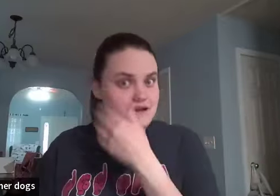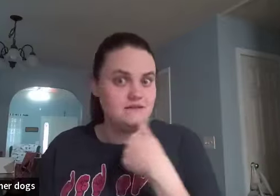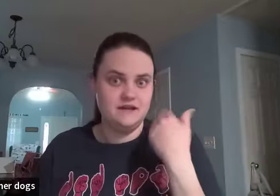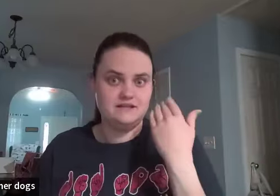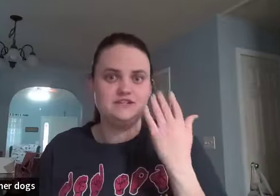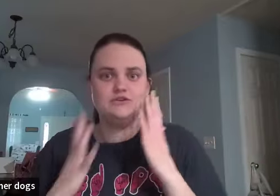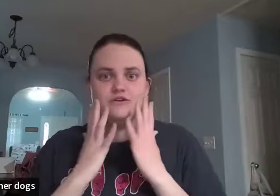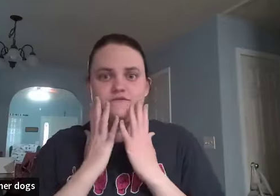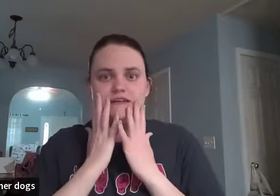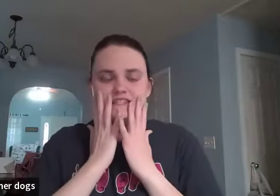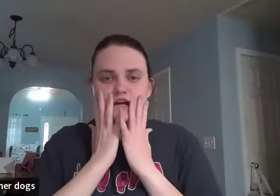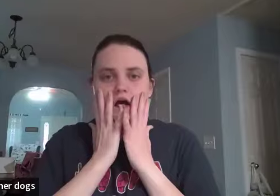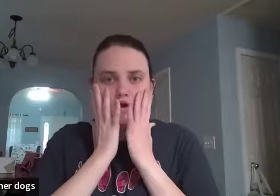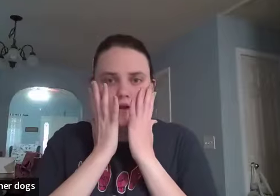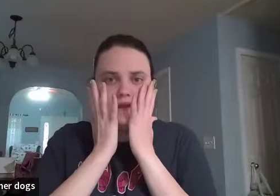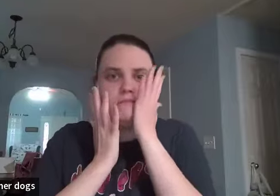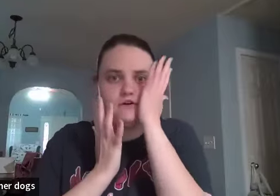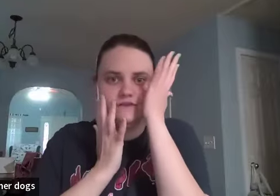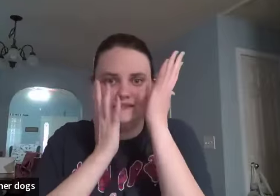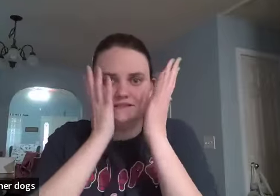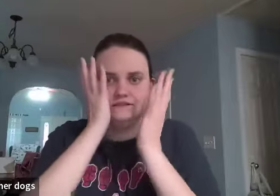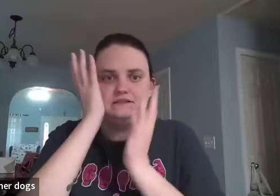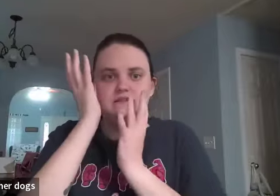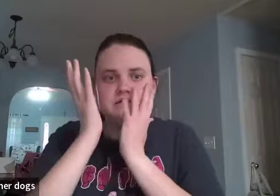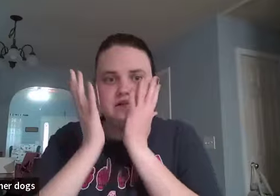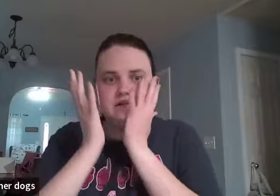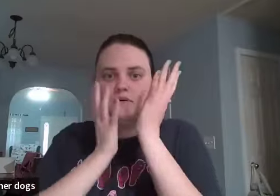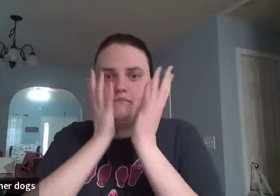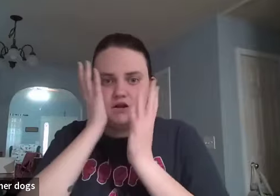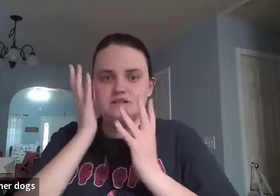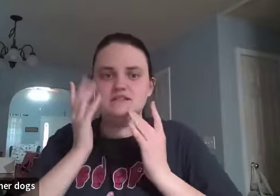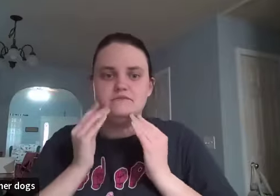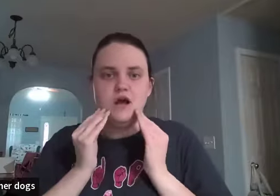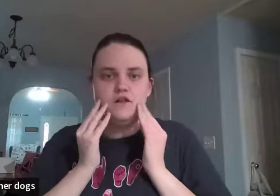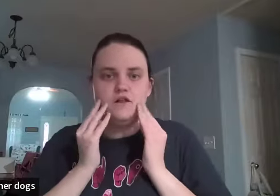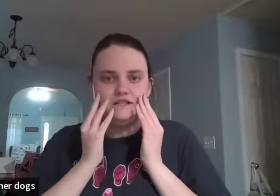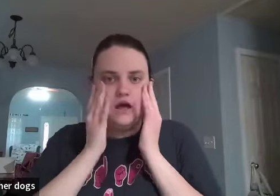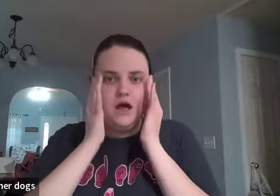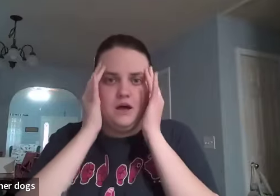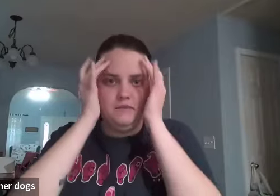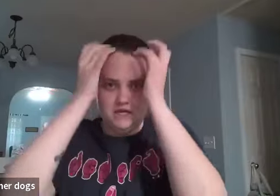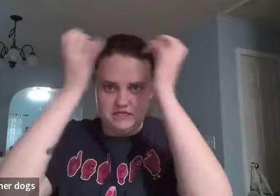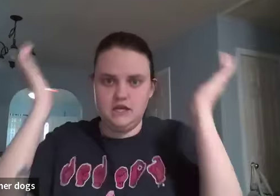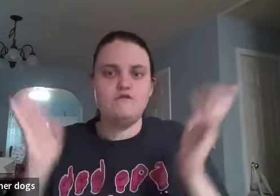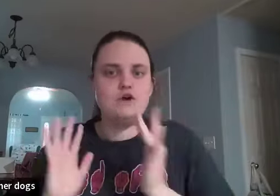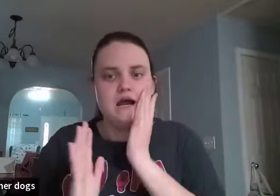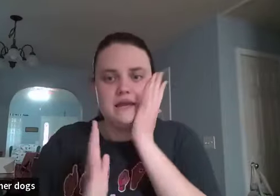in the face. And so it's the color coming up their face. Like I'm embarrassed, the color is coming and taking over. I